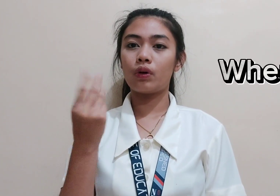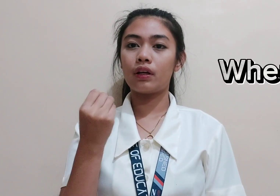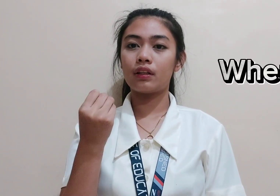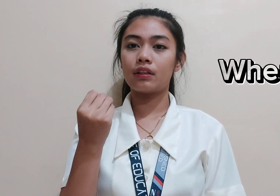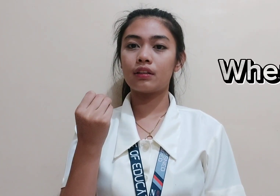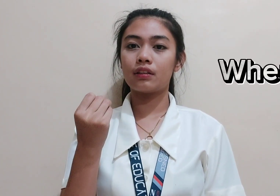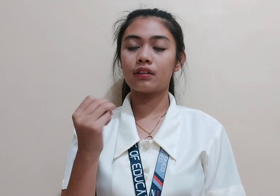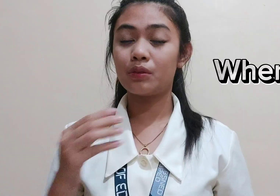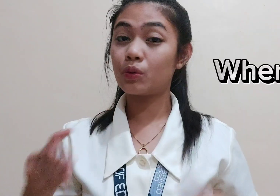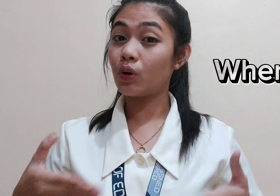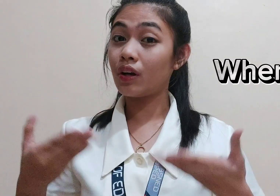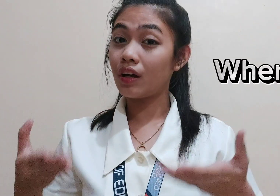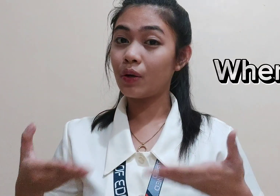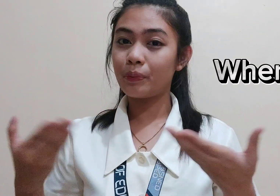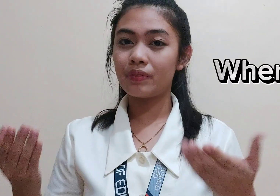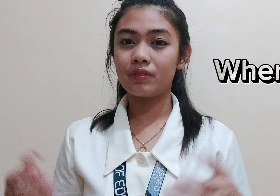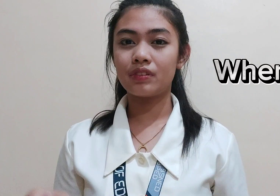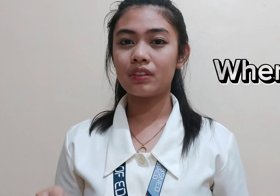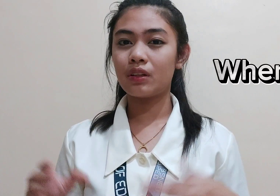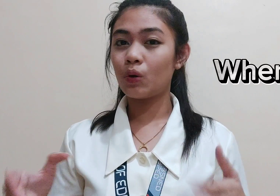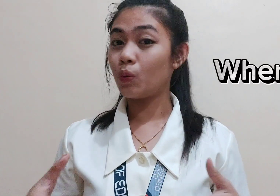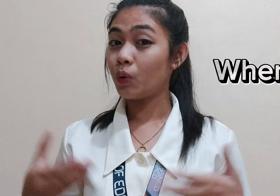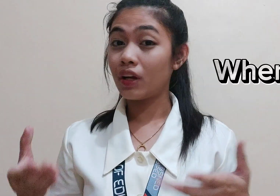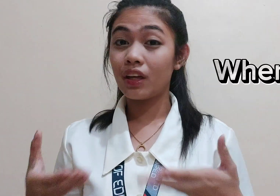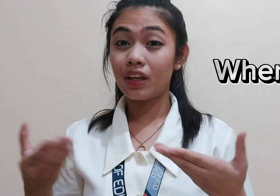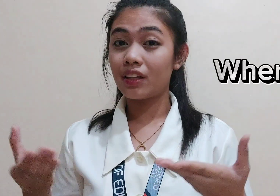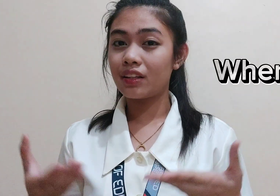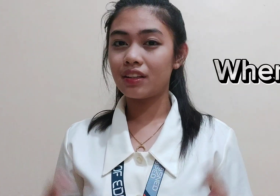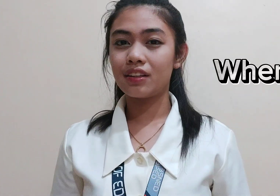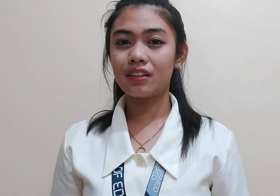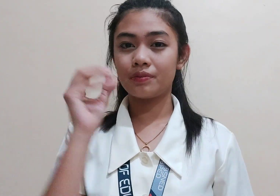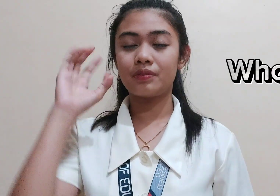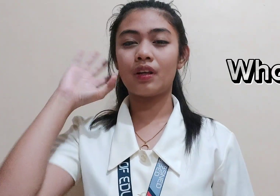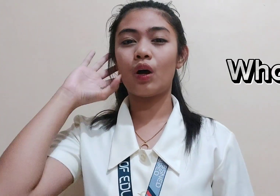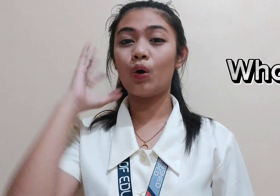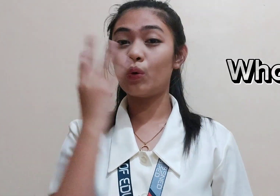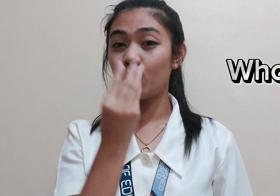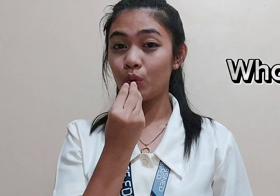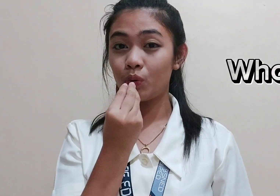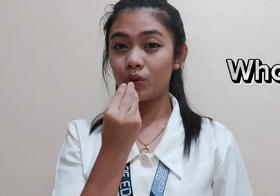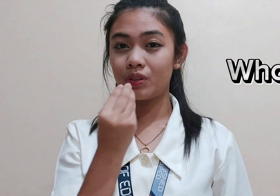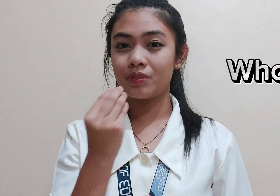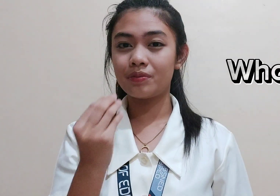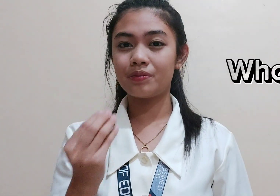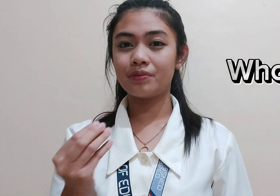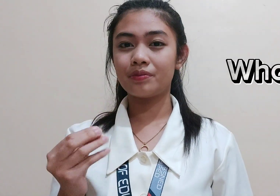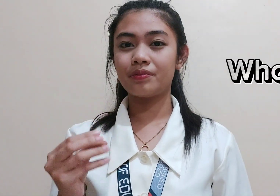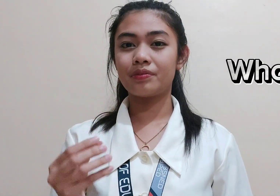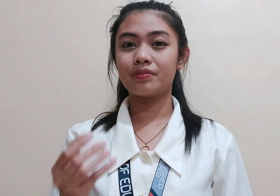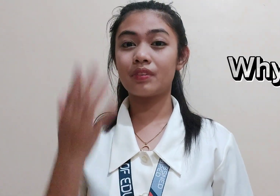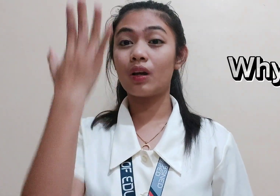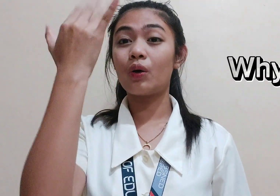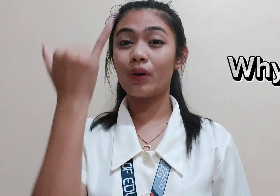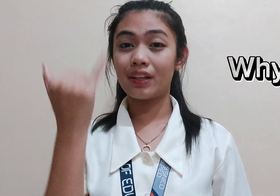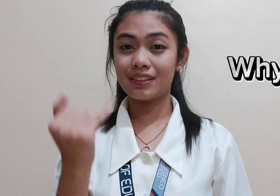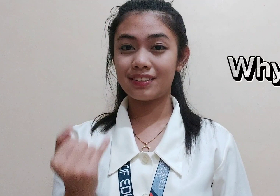when? Where, where? Who, who?